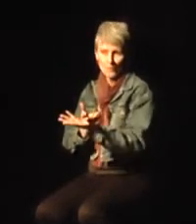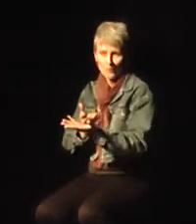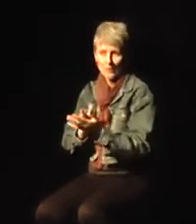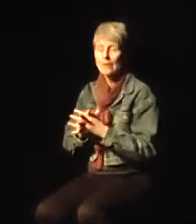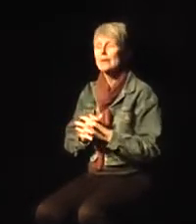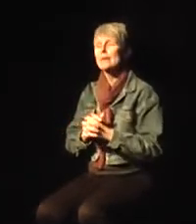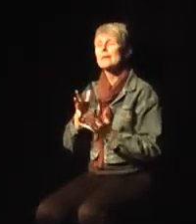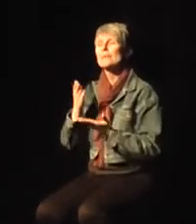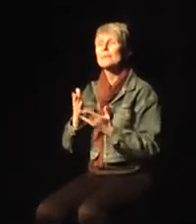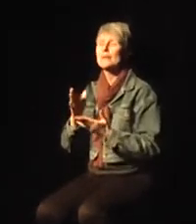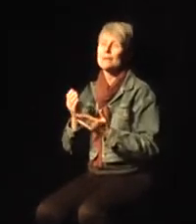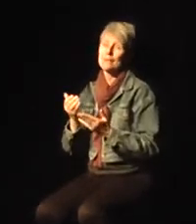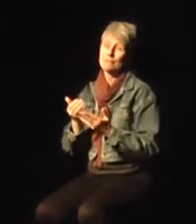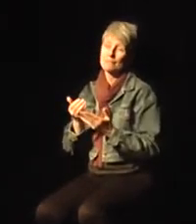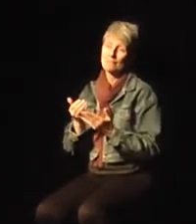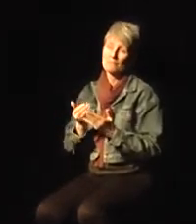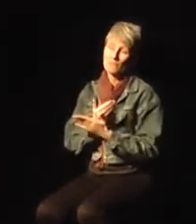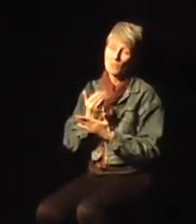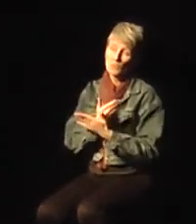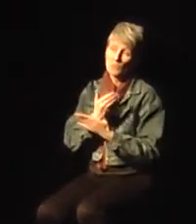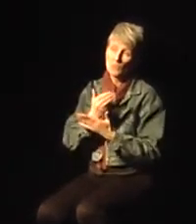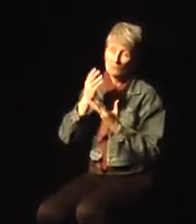Perhaps I could tell you as my muse in an attic and share.